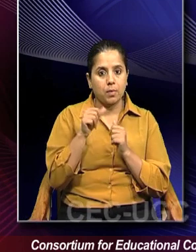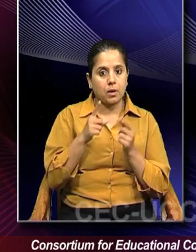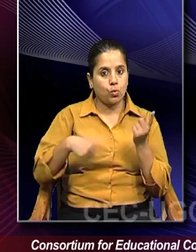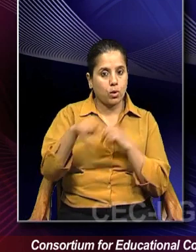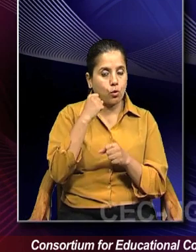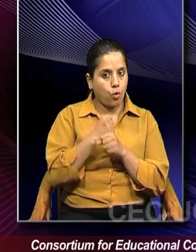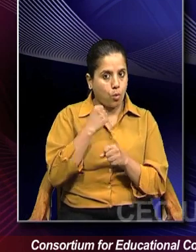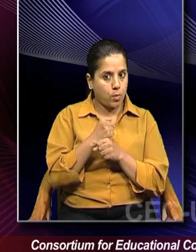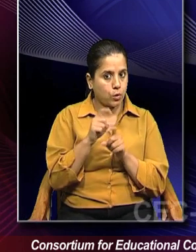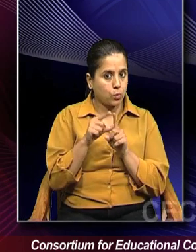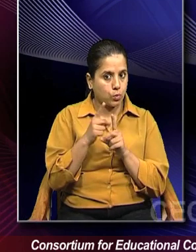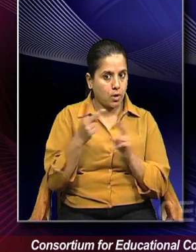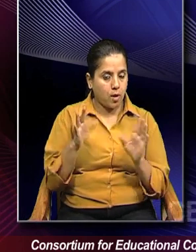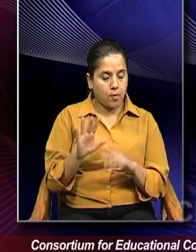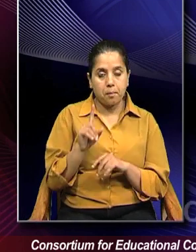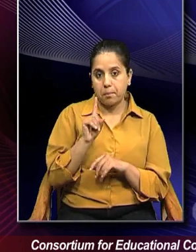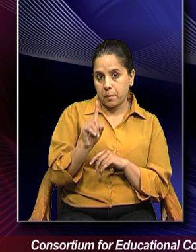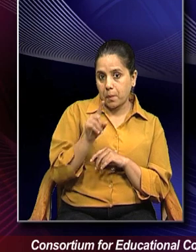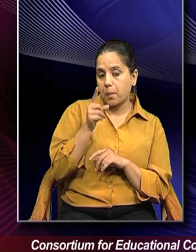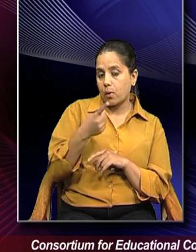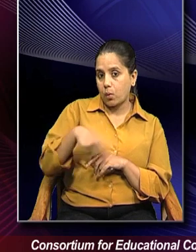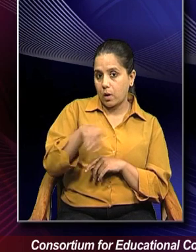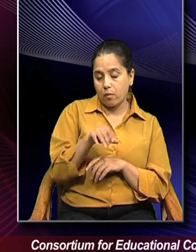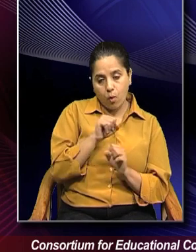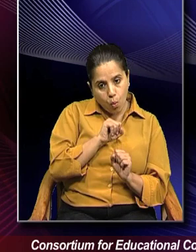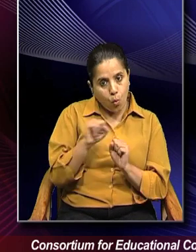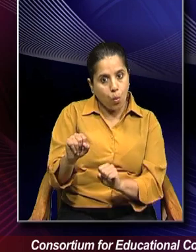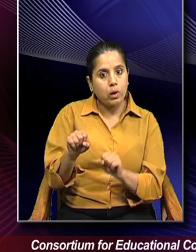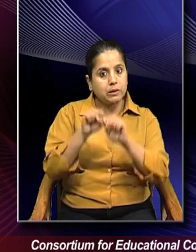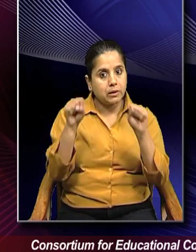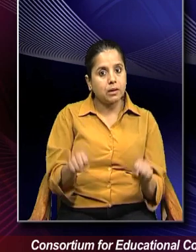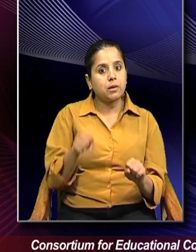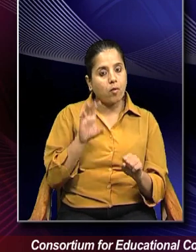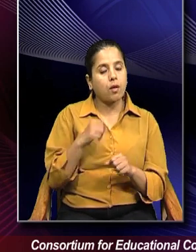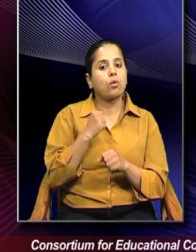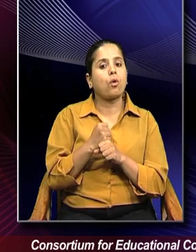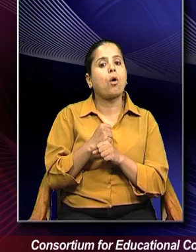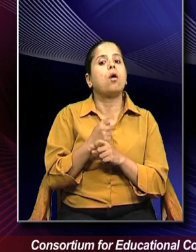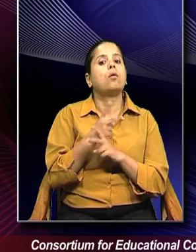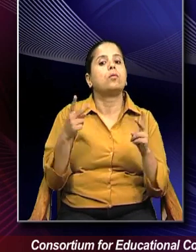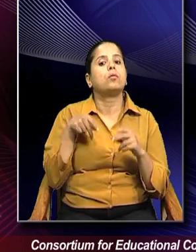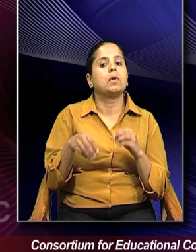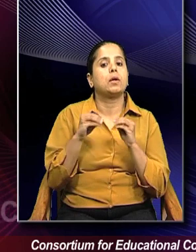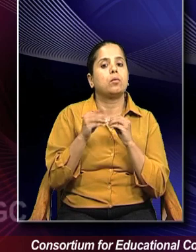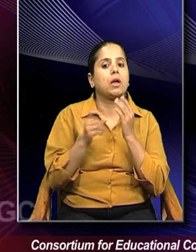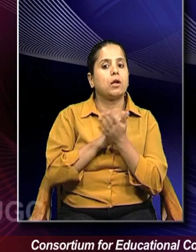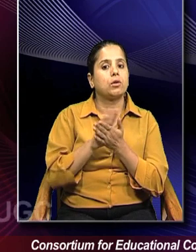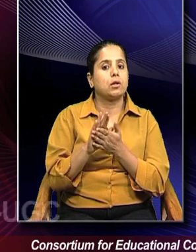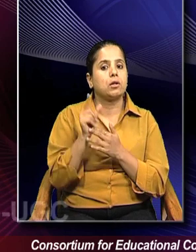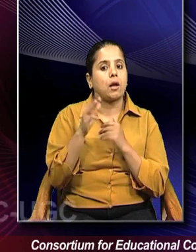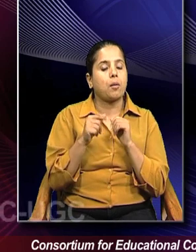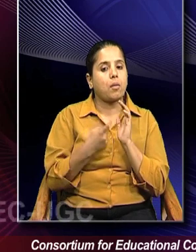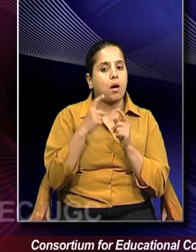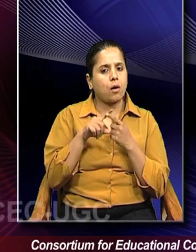government, but which had their own system of governance. So, British Empire is